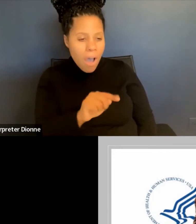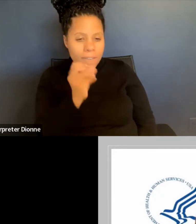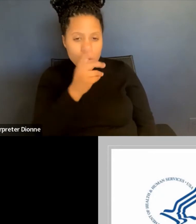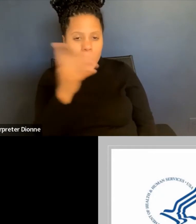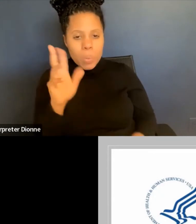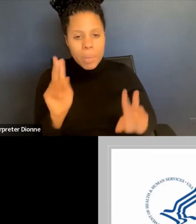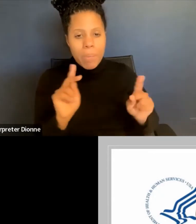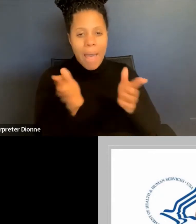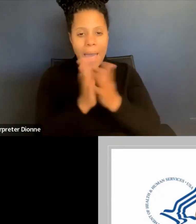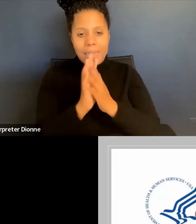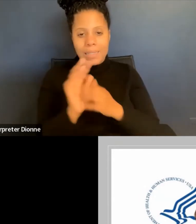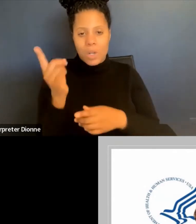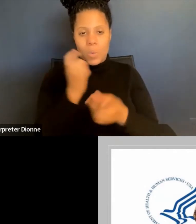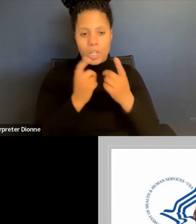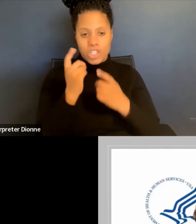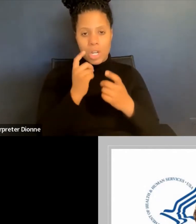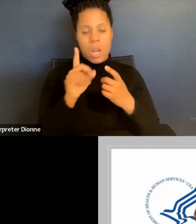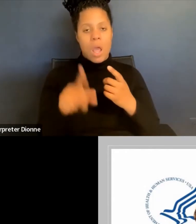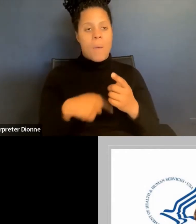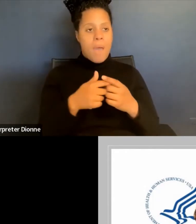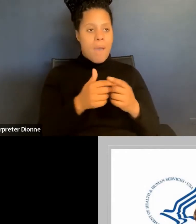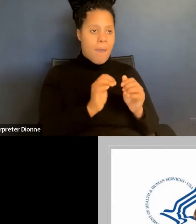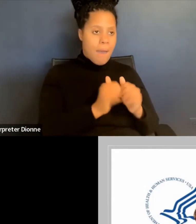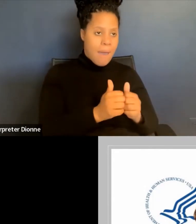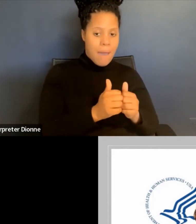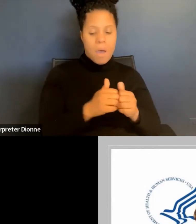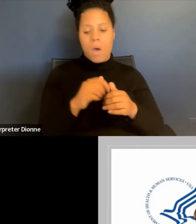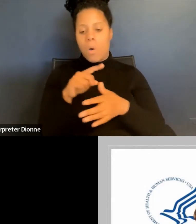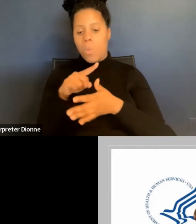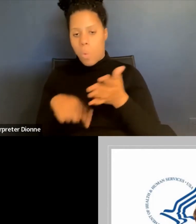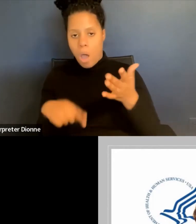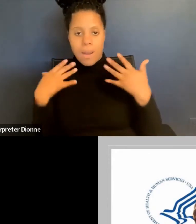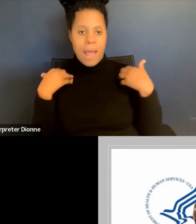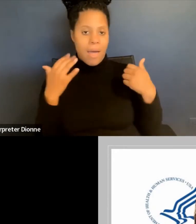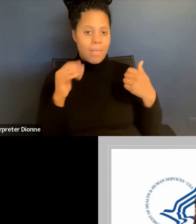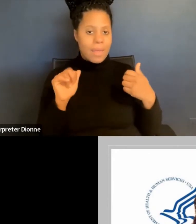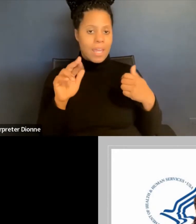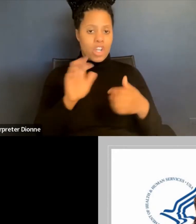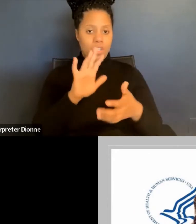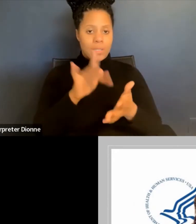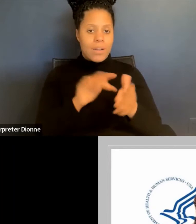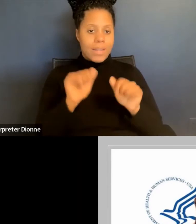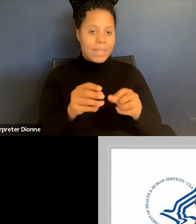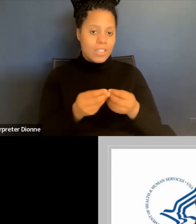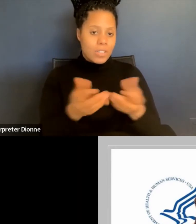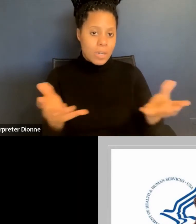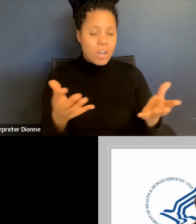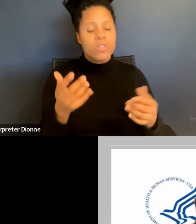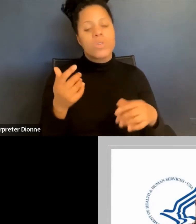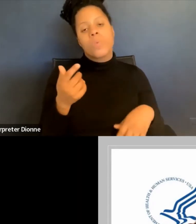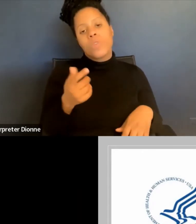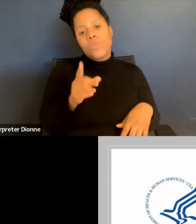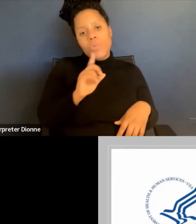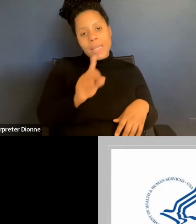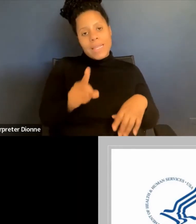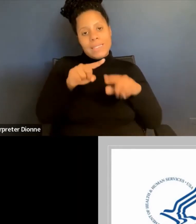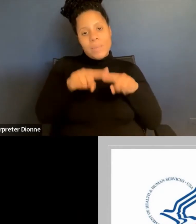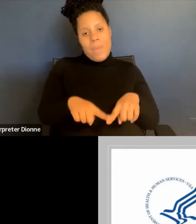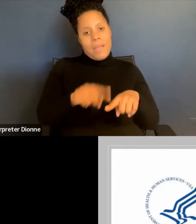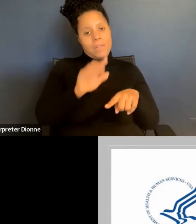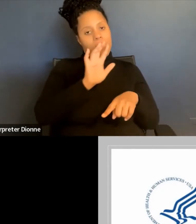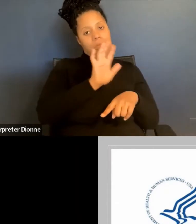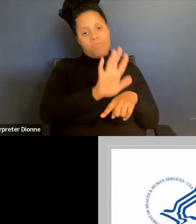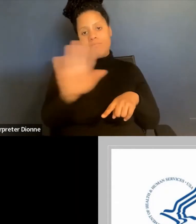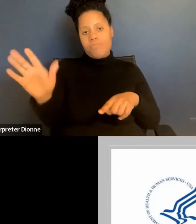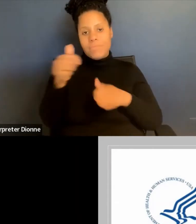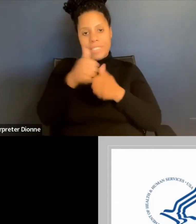think how and what health centers can share. Health centers do have discretion. They do